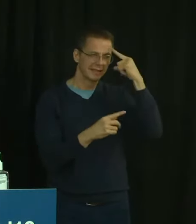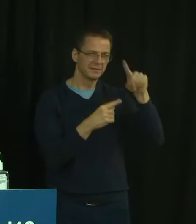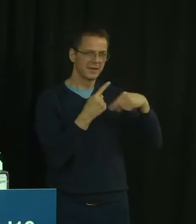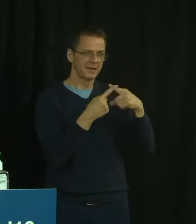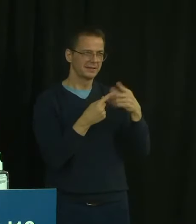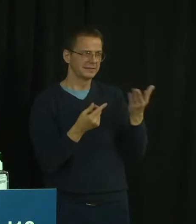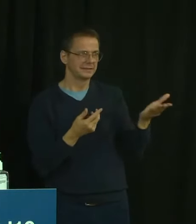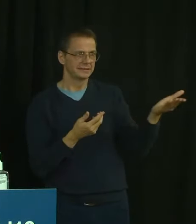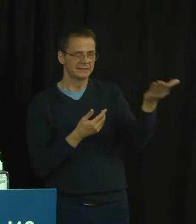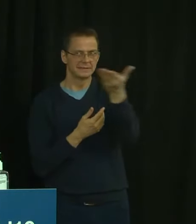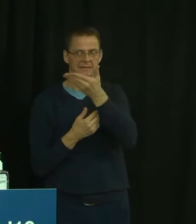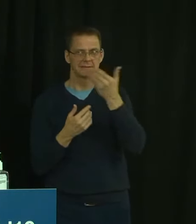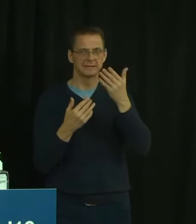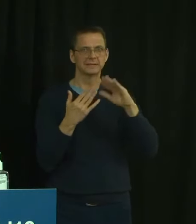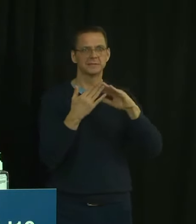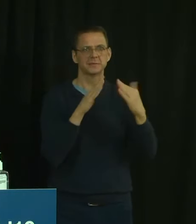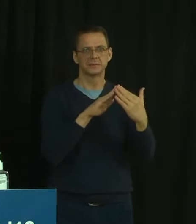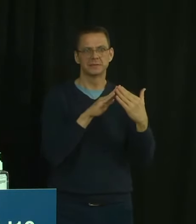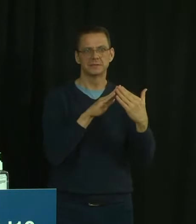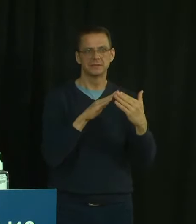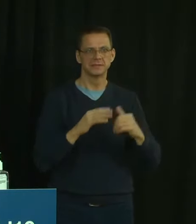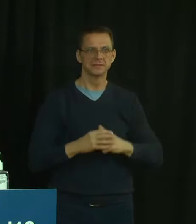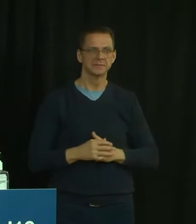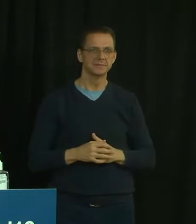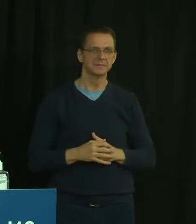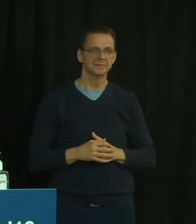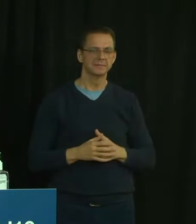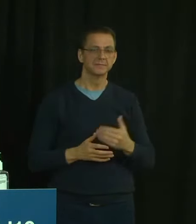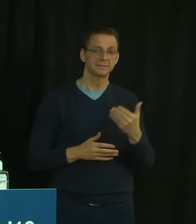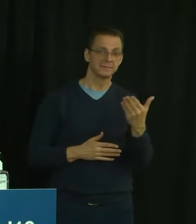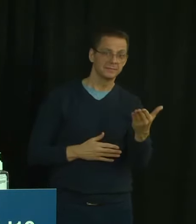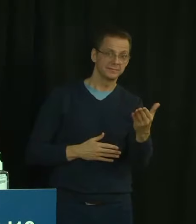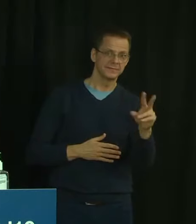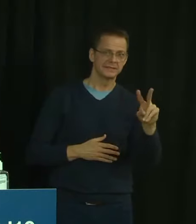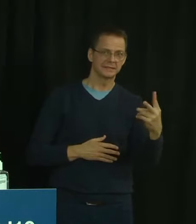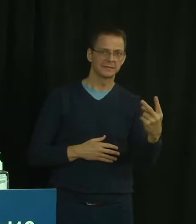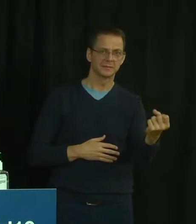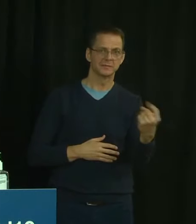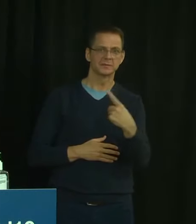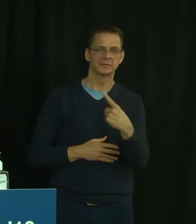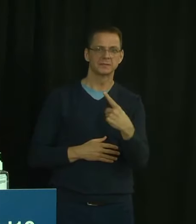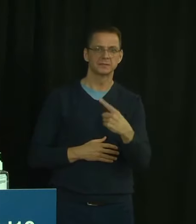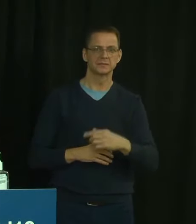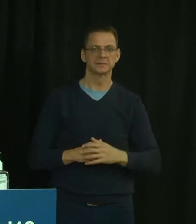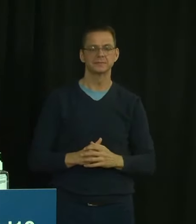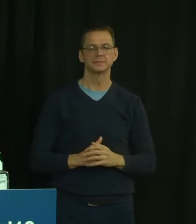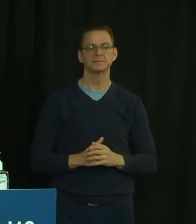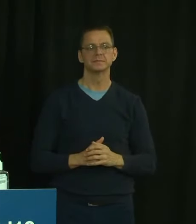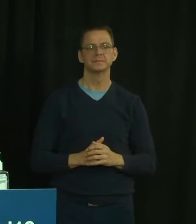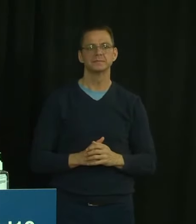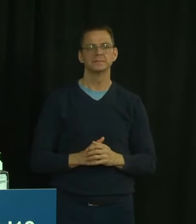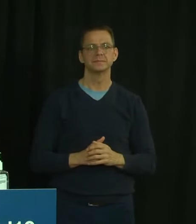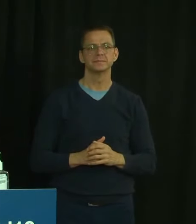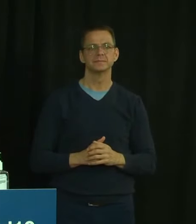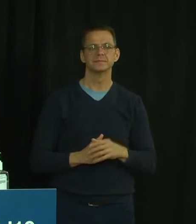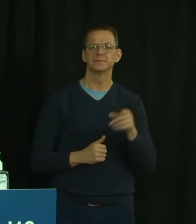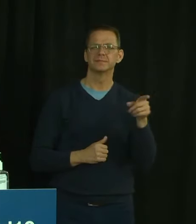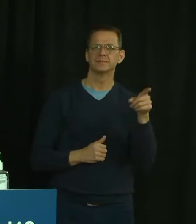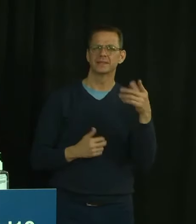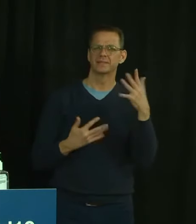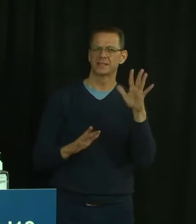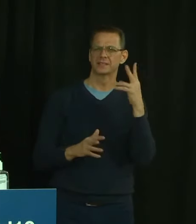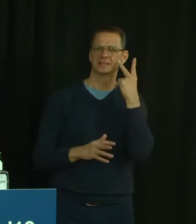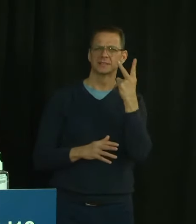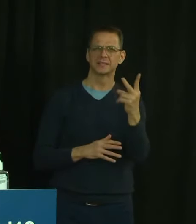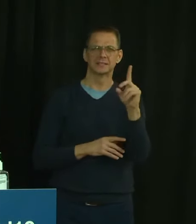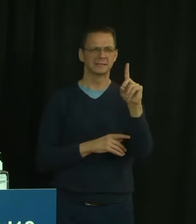Yeah, there's some data circulating online that shows doubling time to be about a week or so, 7.5